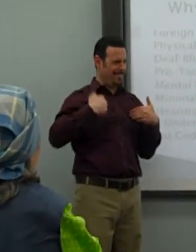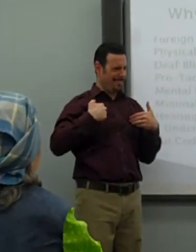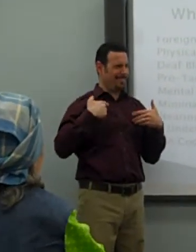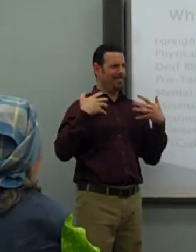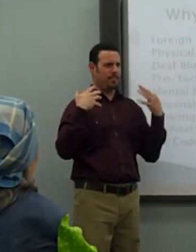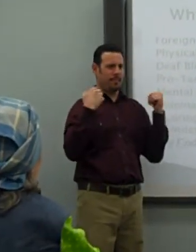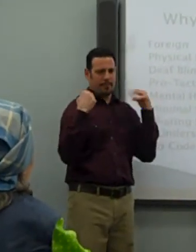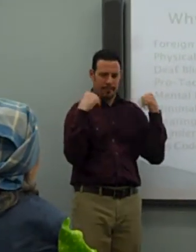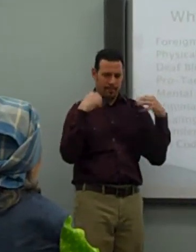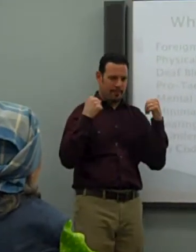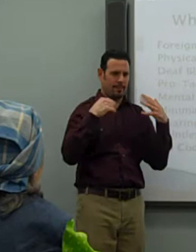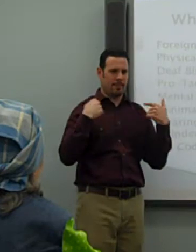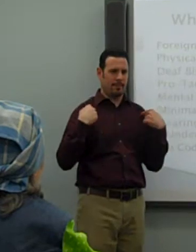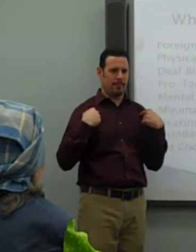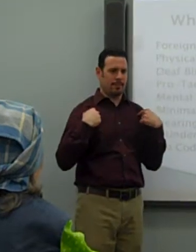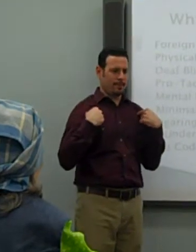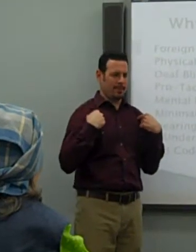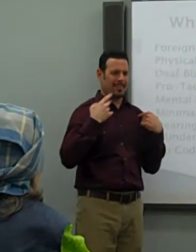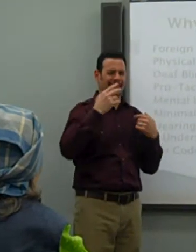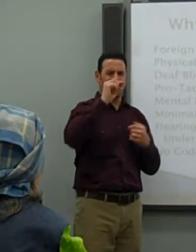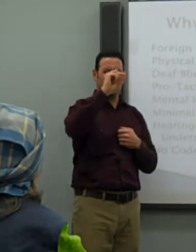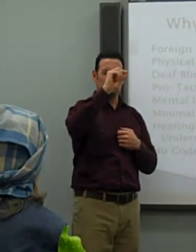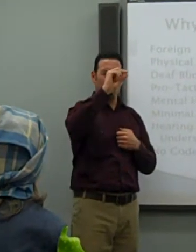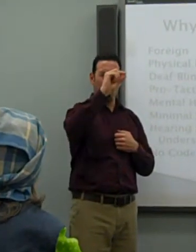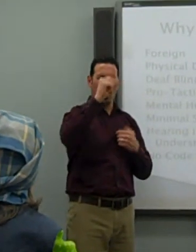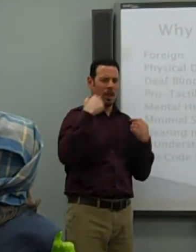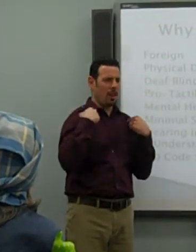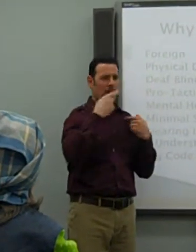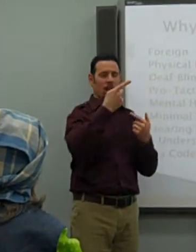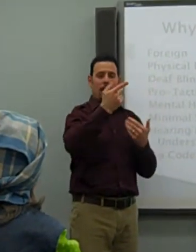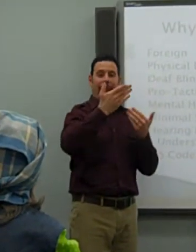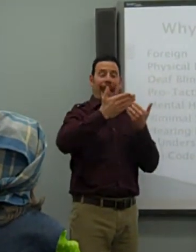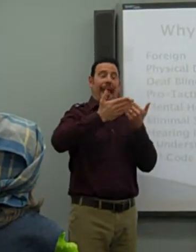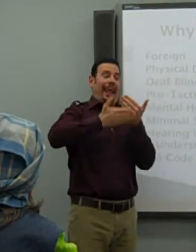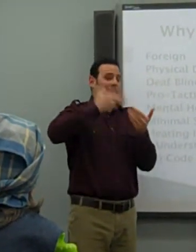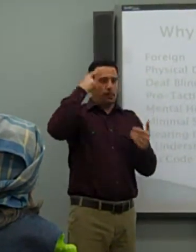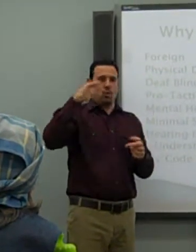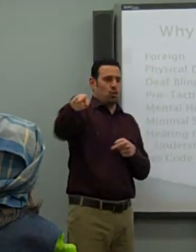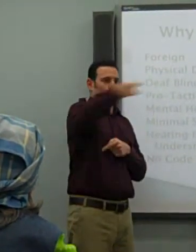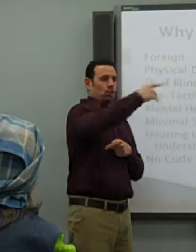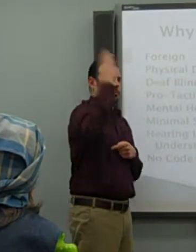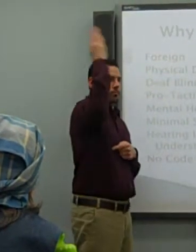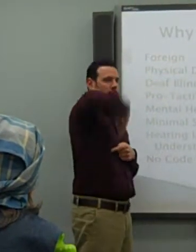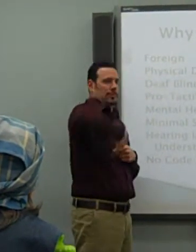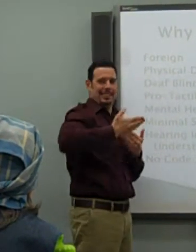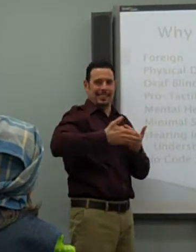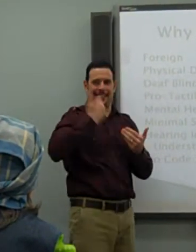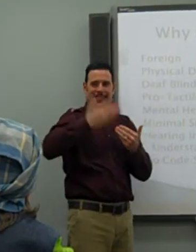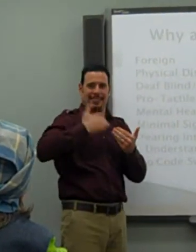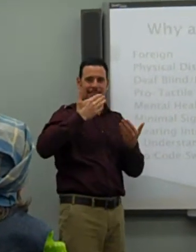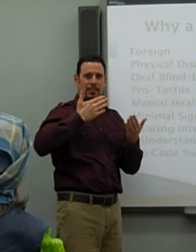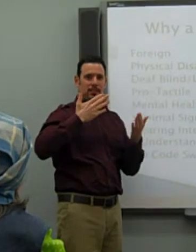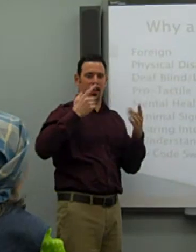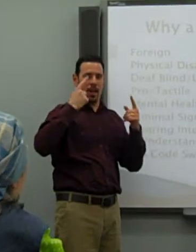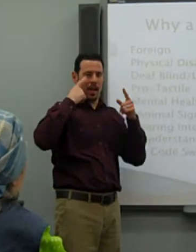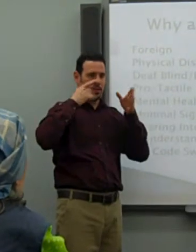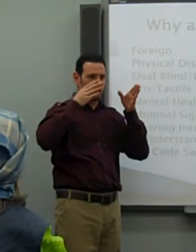happening. Deaf have that same thing. They maybe change the way they're signing just a little bit. I mean, you guys probably wouldn't notice